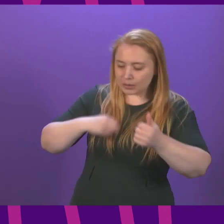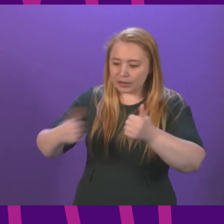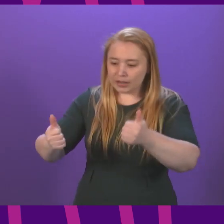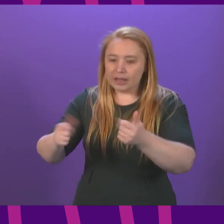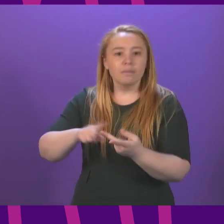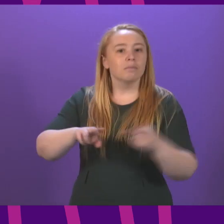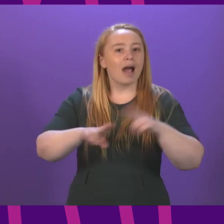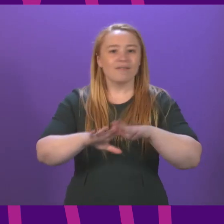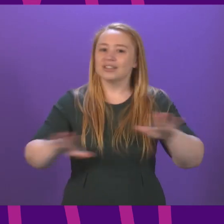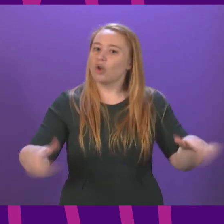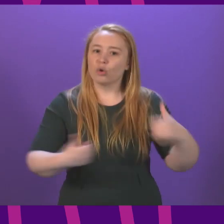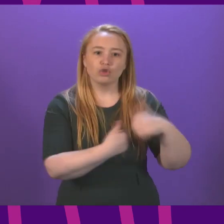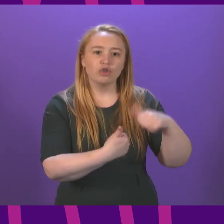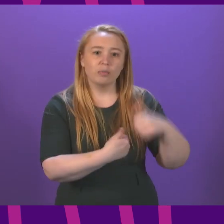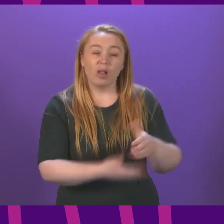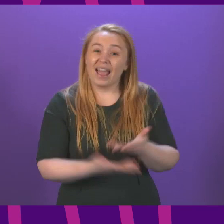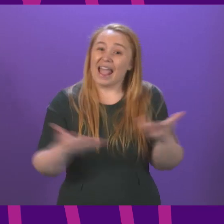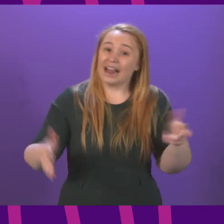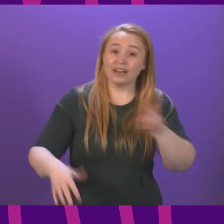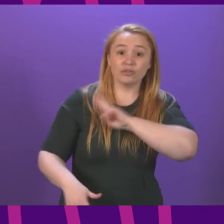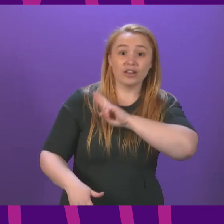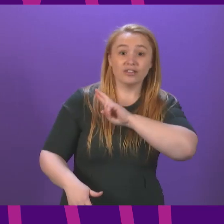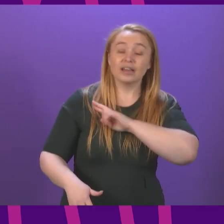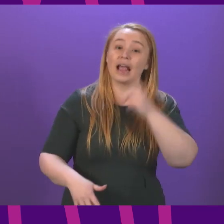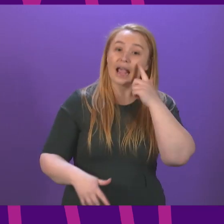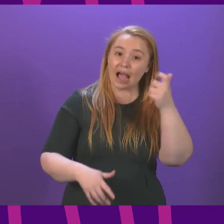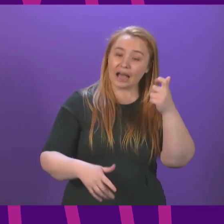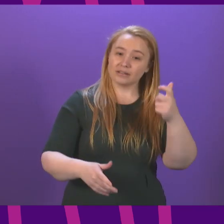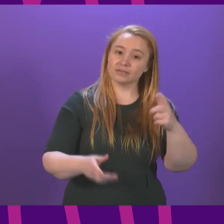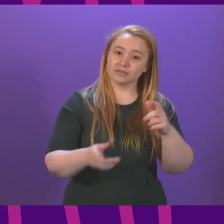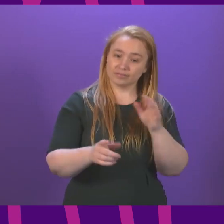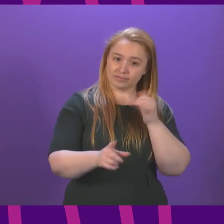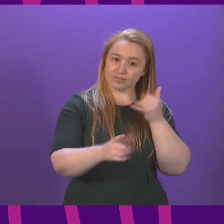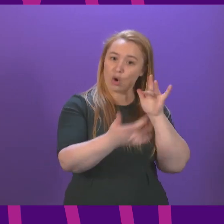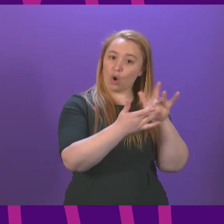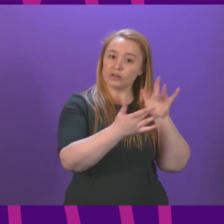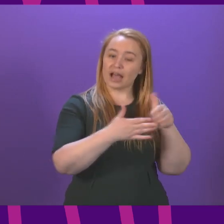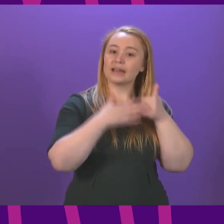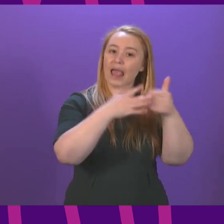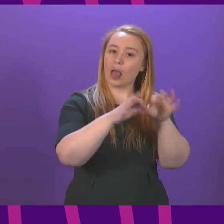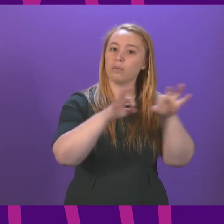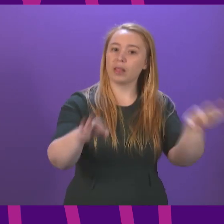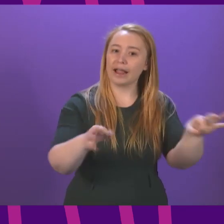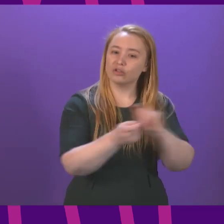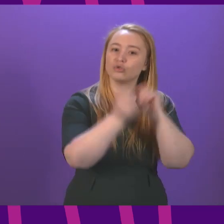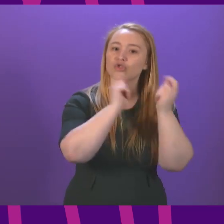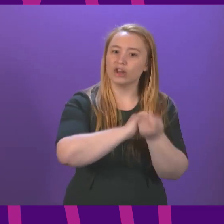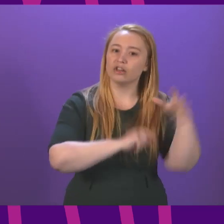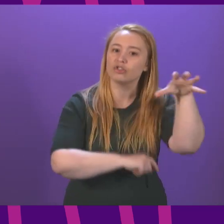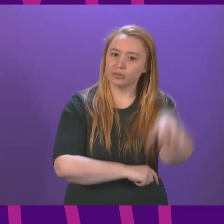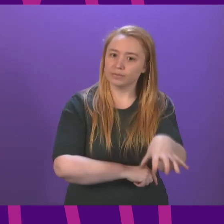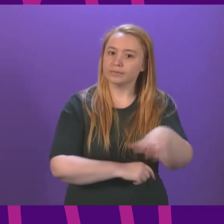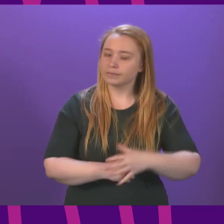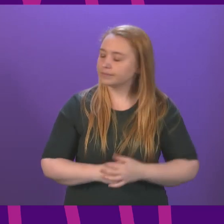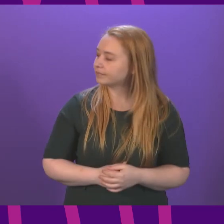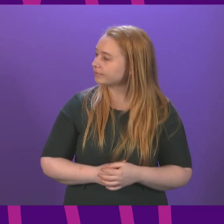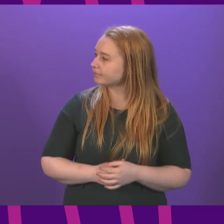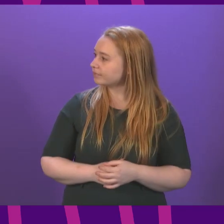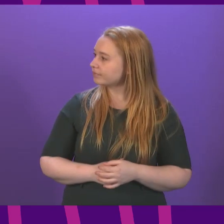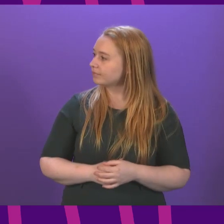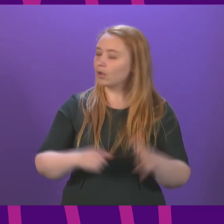be suitable for them, for whatever reason, they can make alternative arrangements by contacting the helpline. Oliver Mundell to be followed by Elaine